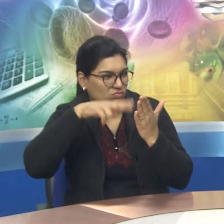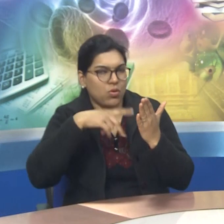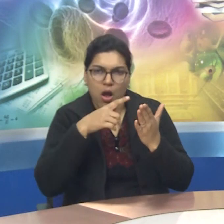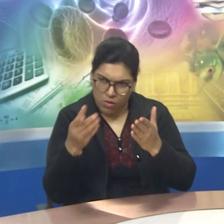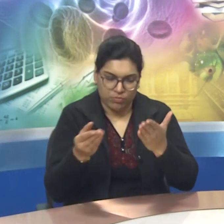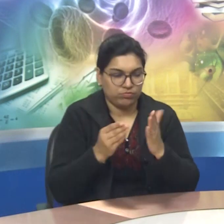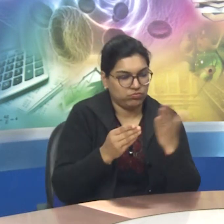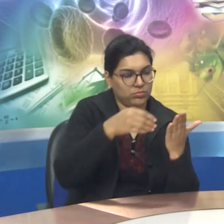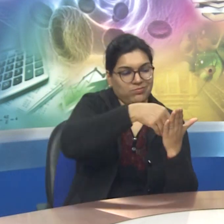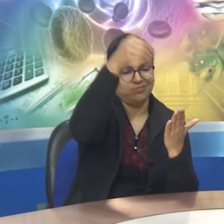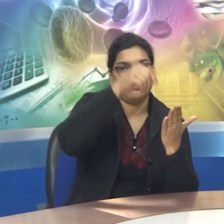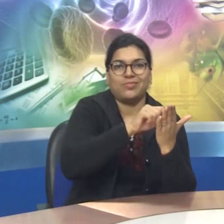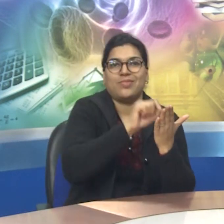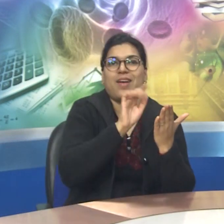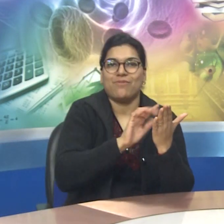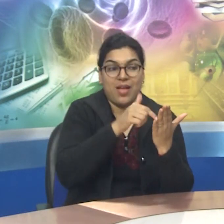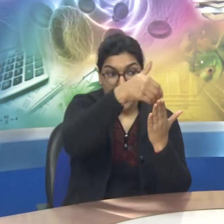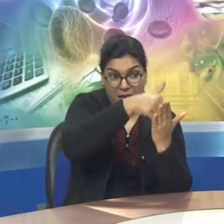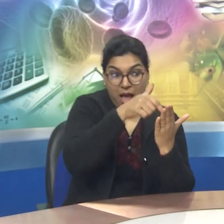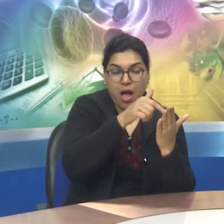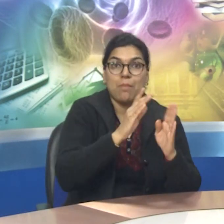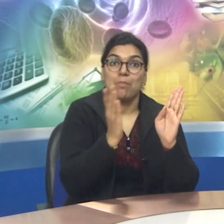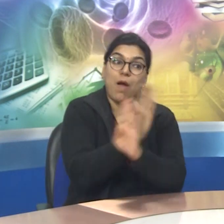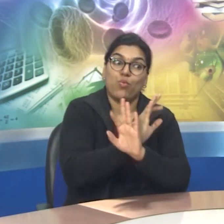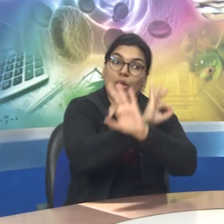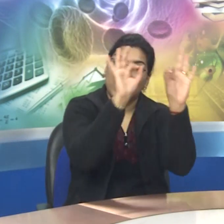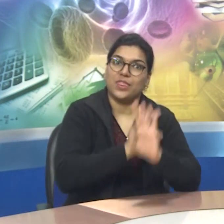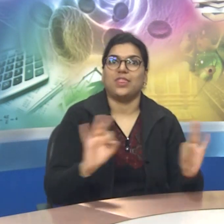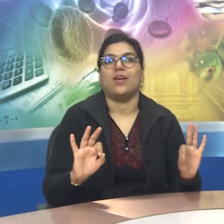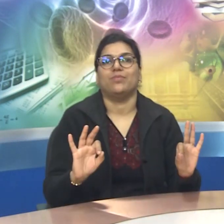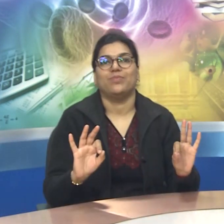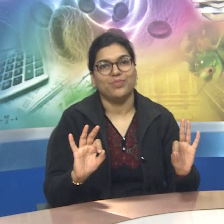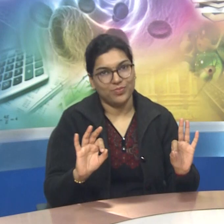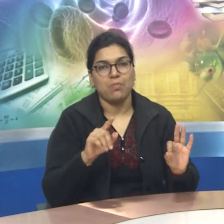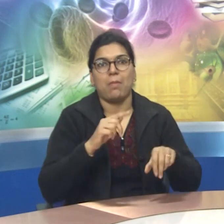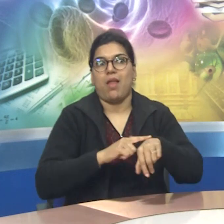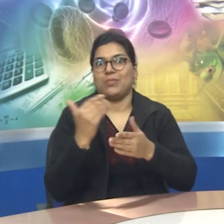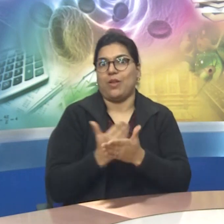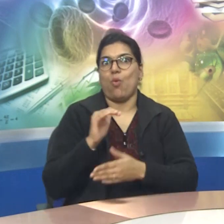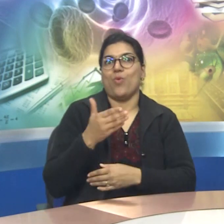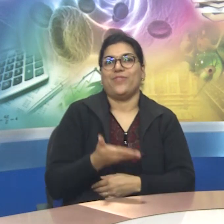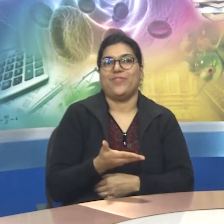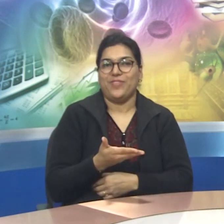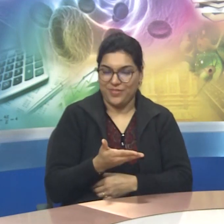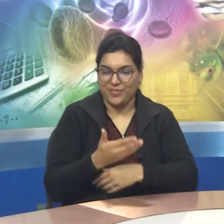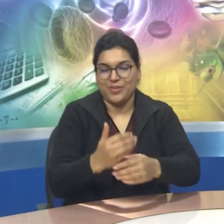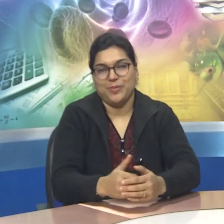arrangement of cards in the catalog cabinet and also the analytical entries